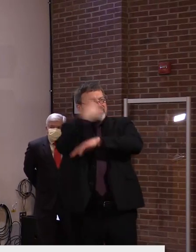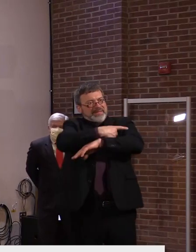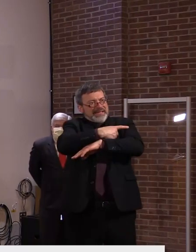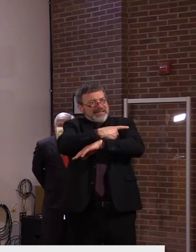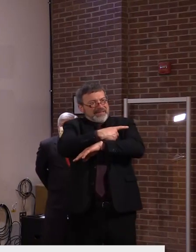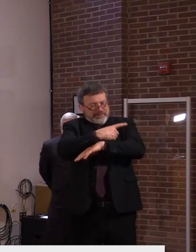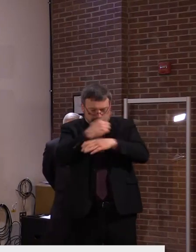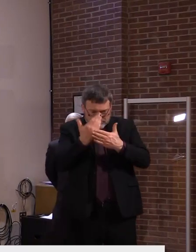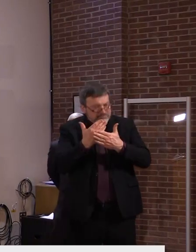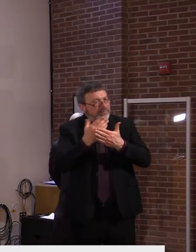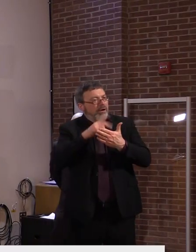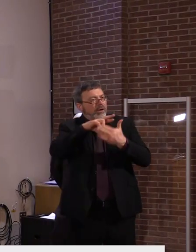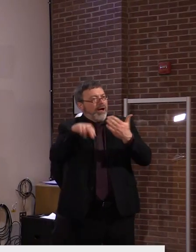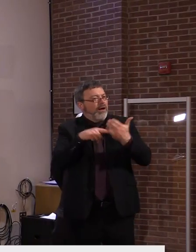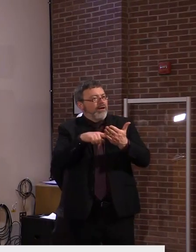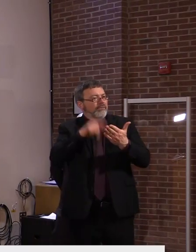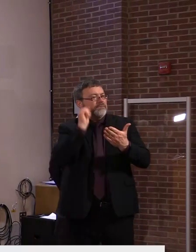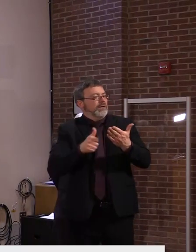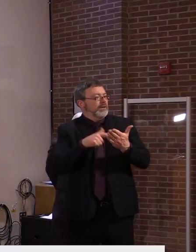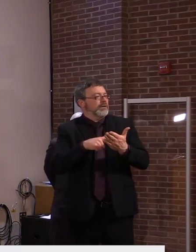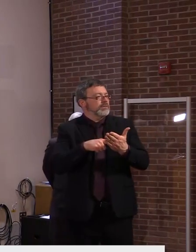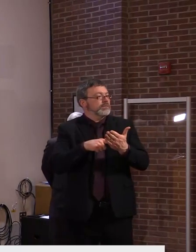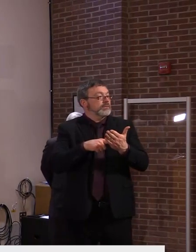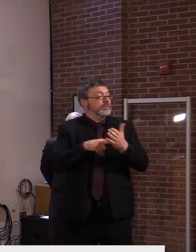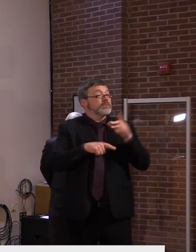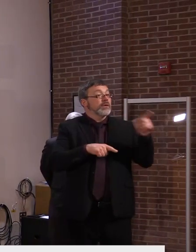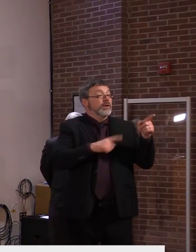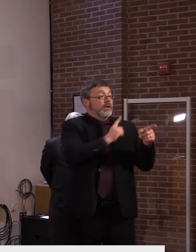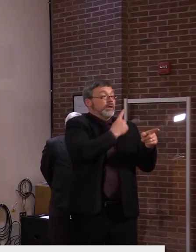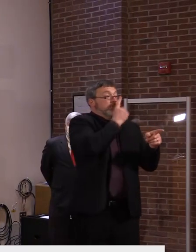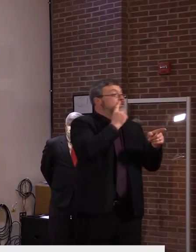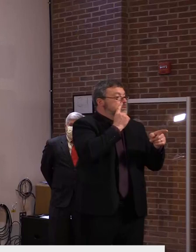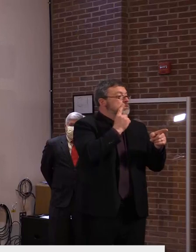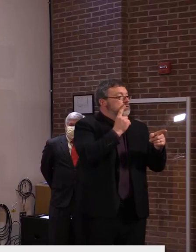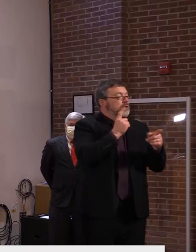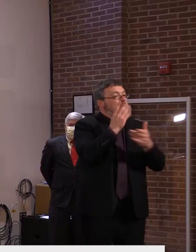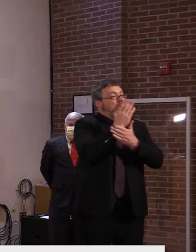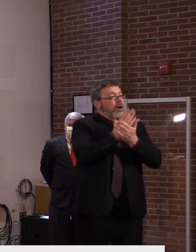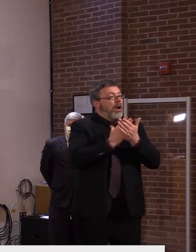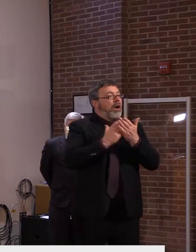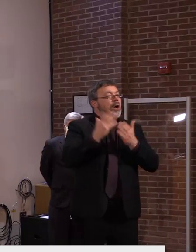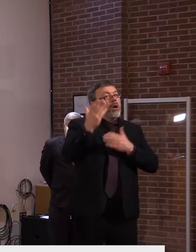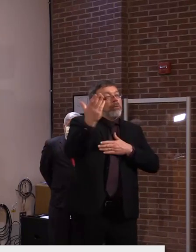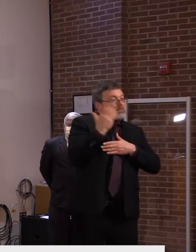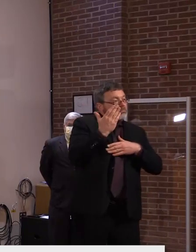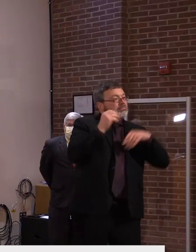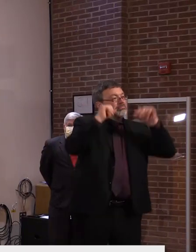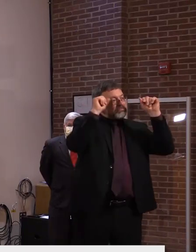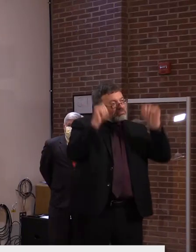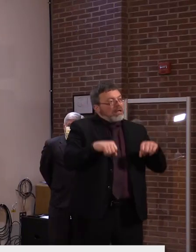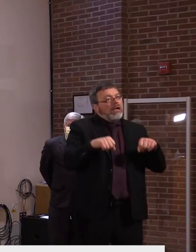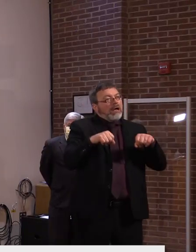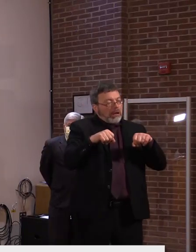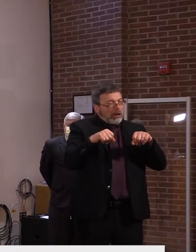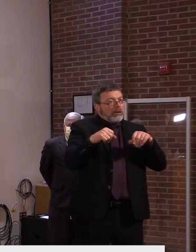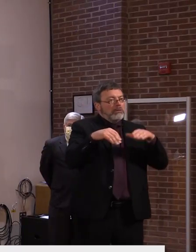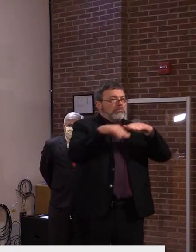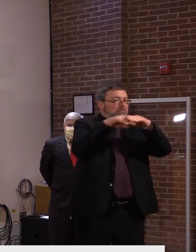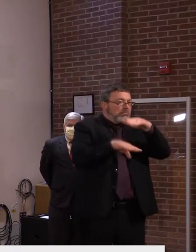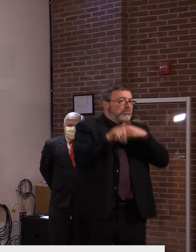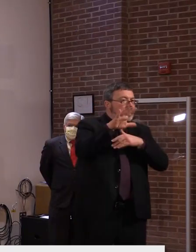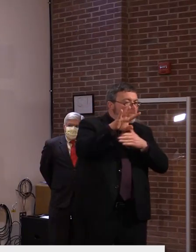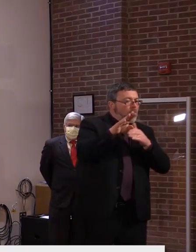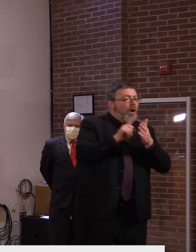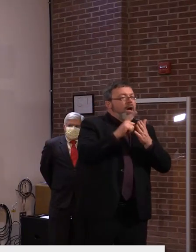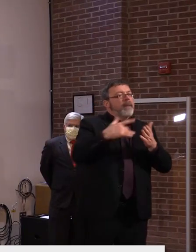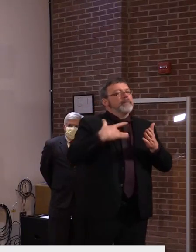that several of our hospitals can get results back on the same day with special equipment that will do that, but the